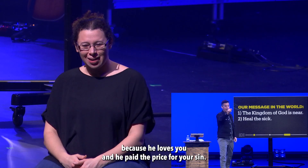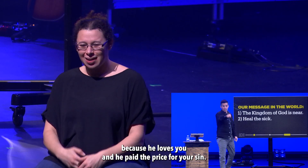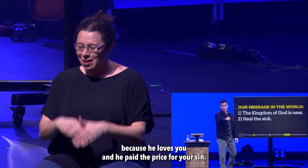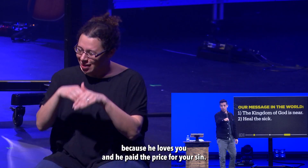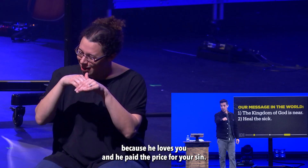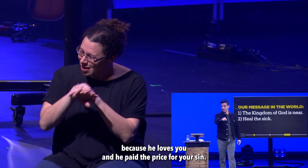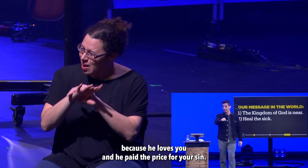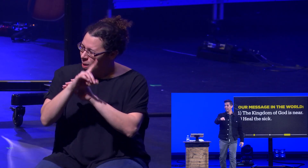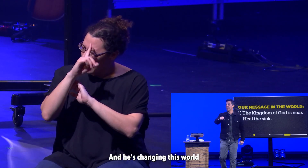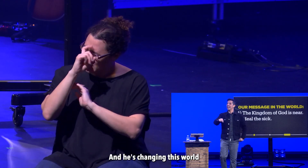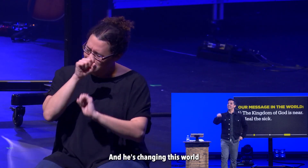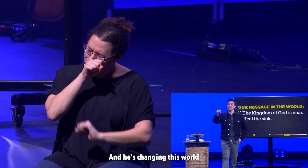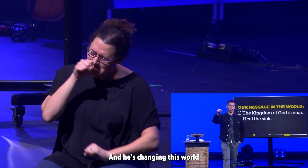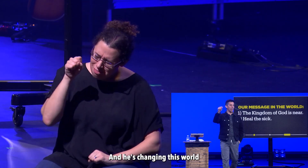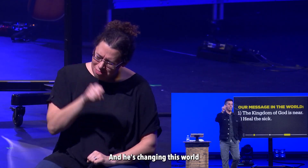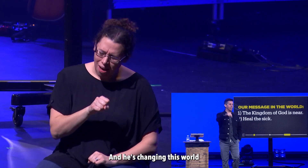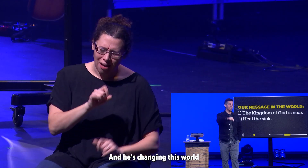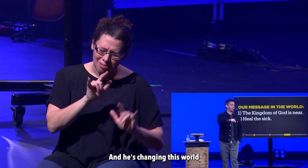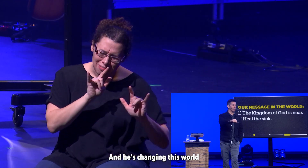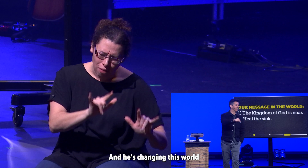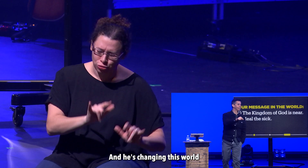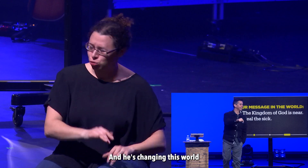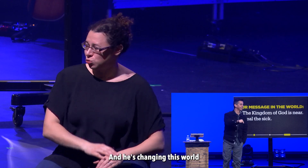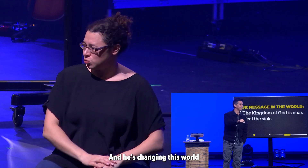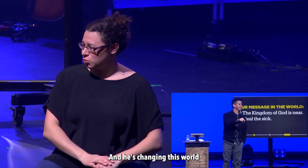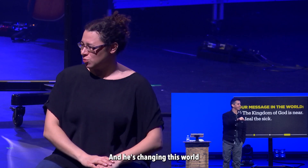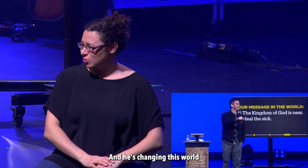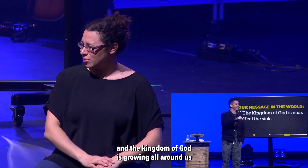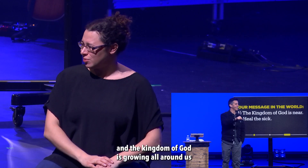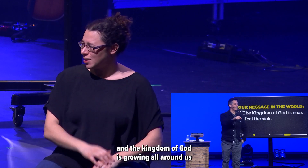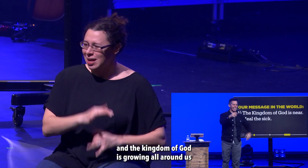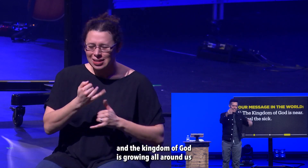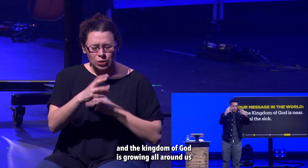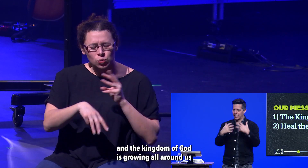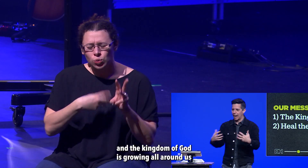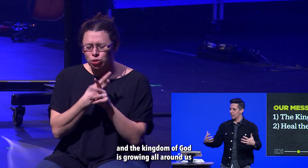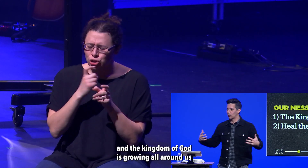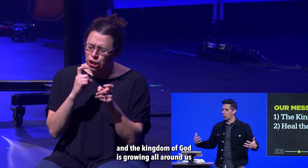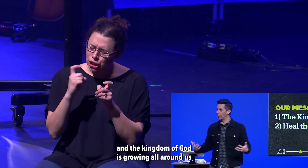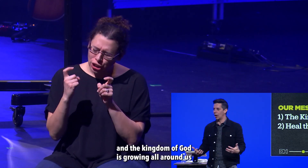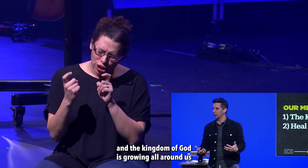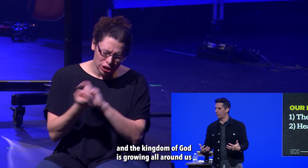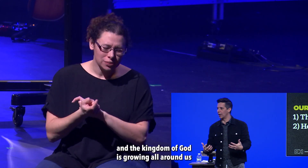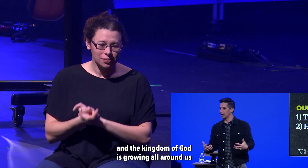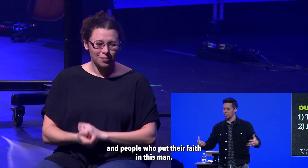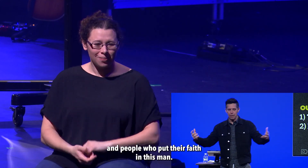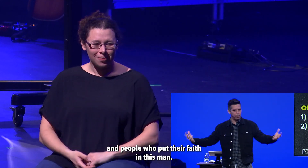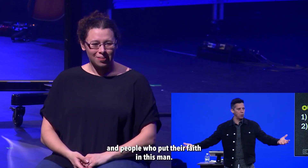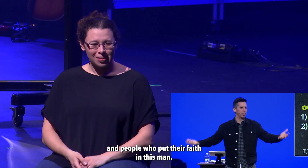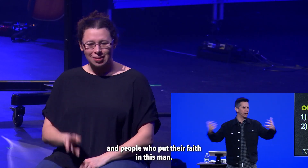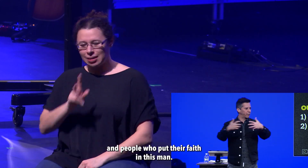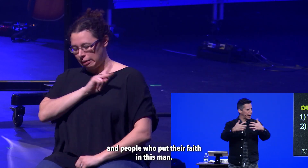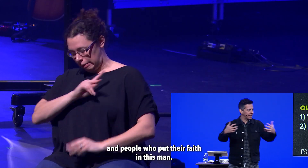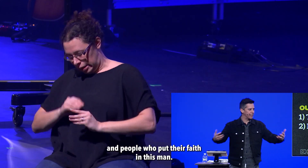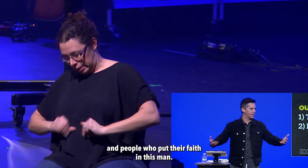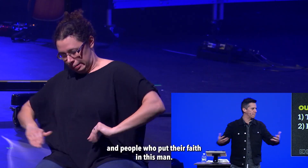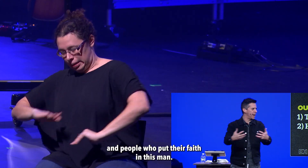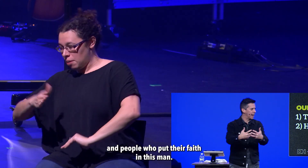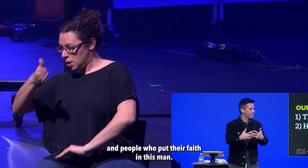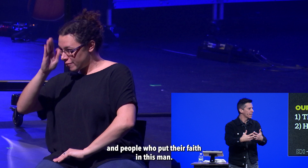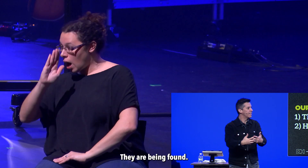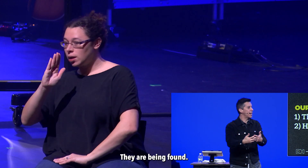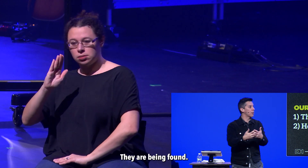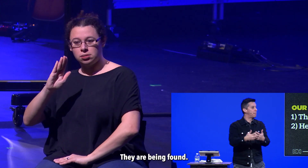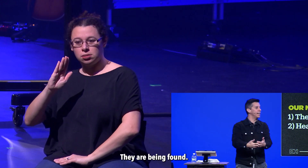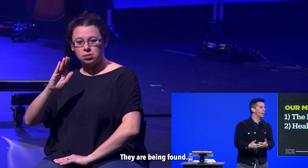the price for your sin and he's changing this world. And the kingdom of God is growing all around us. And people who put their faith in this